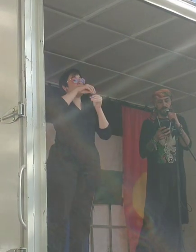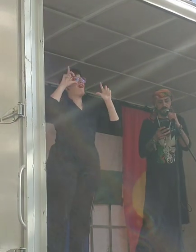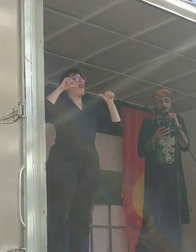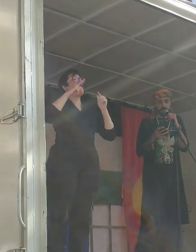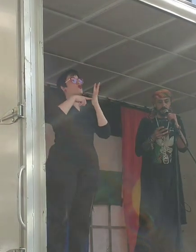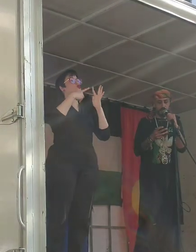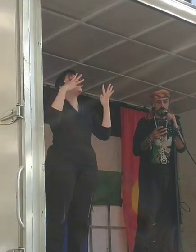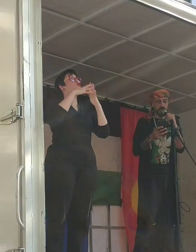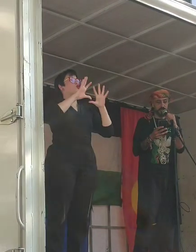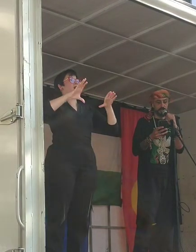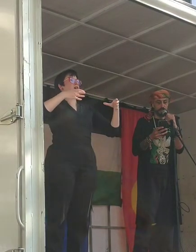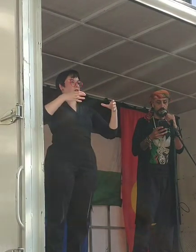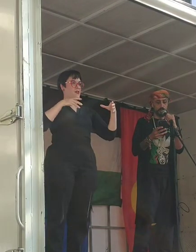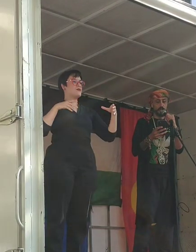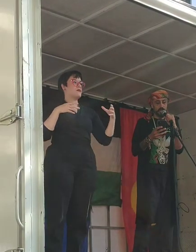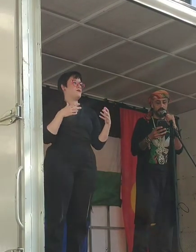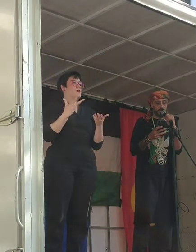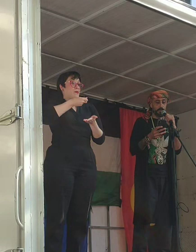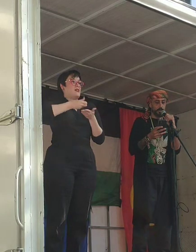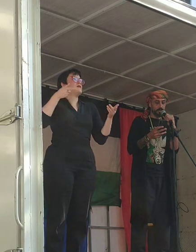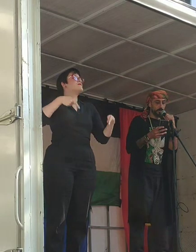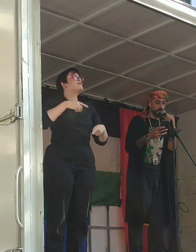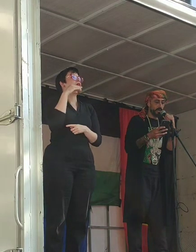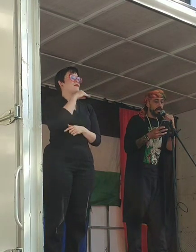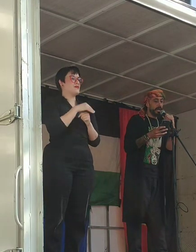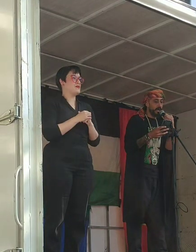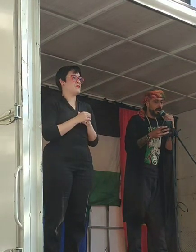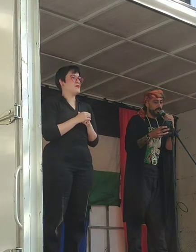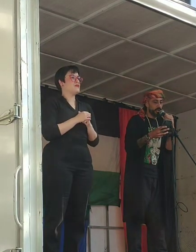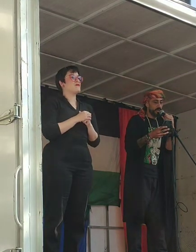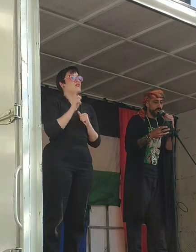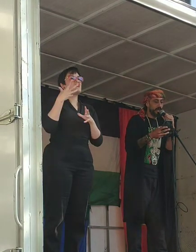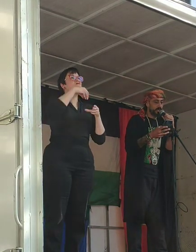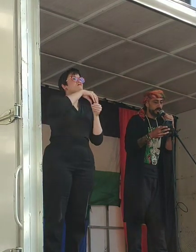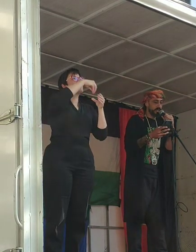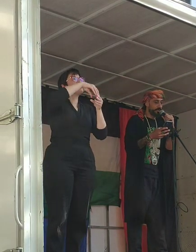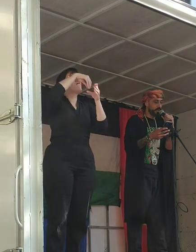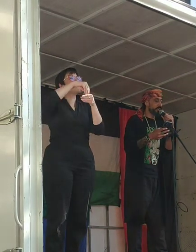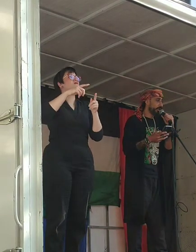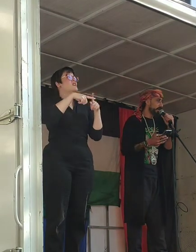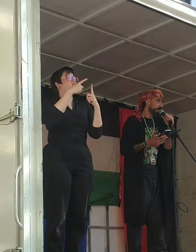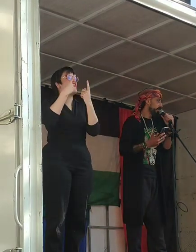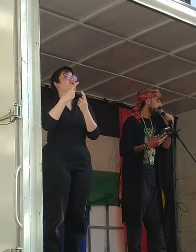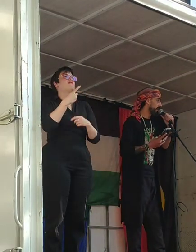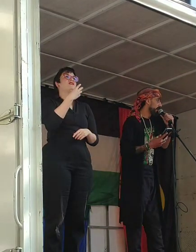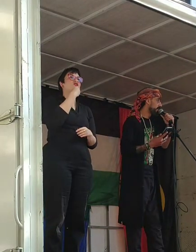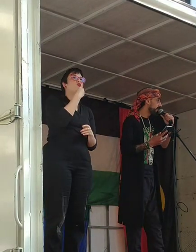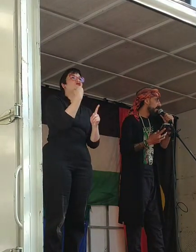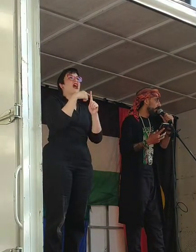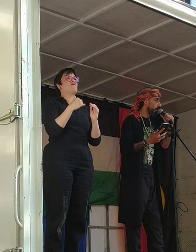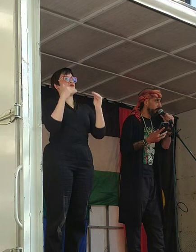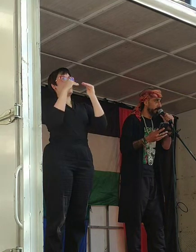Jew Collective based in Nam, and she has been involved in multiple other Jewish and justice-focused